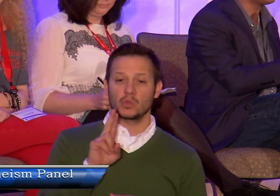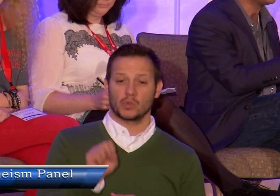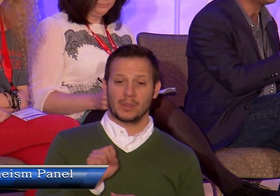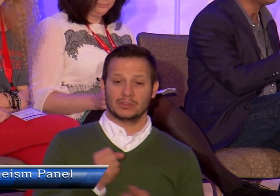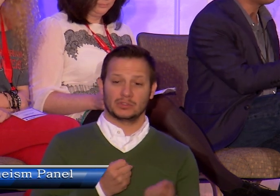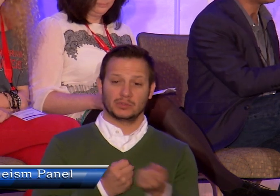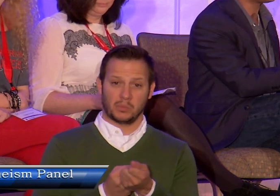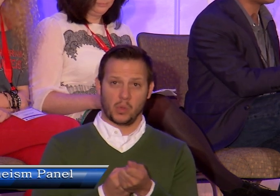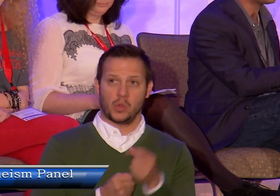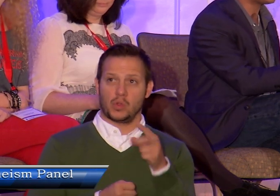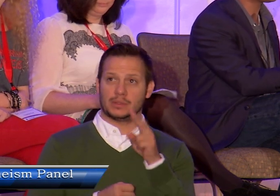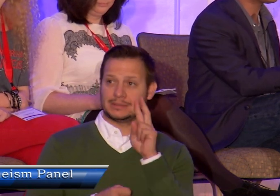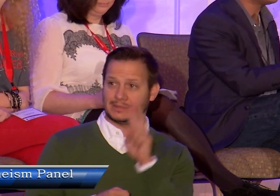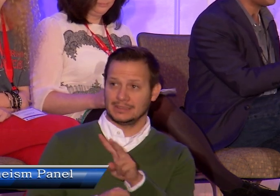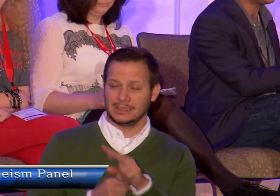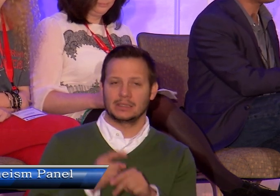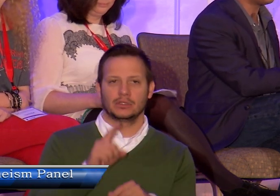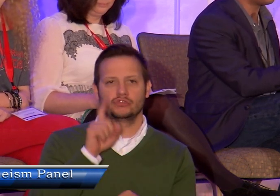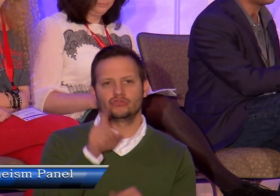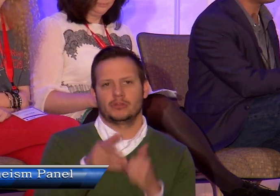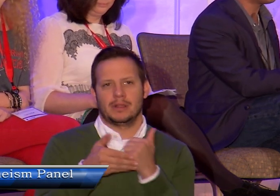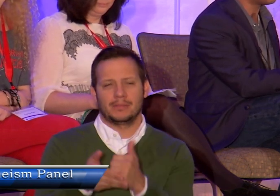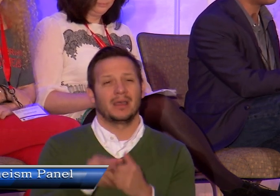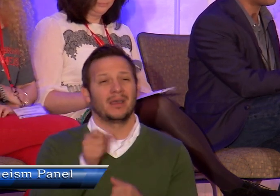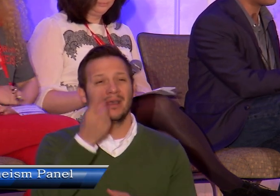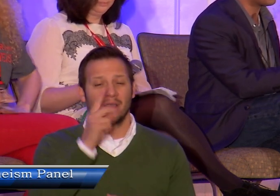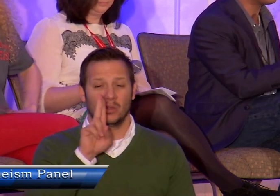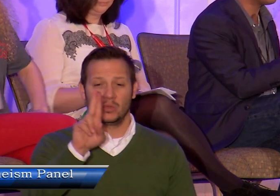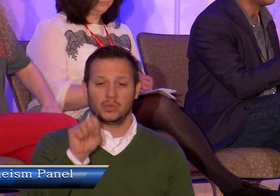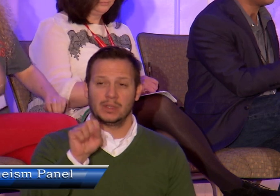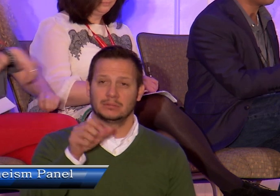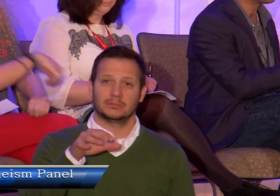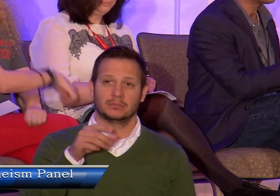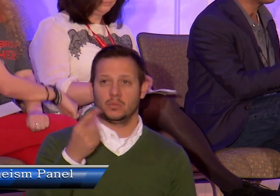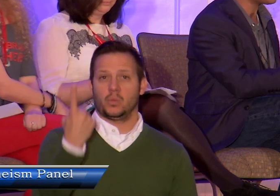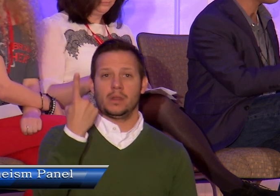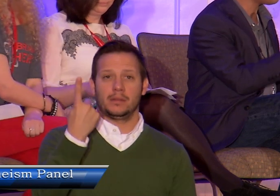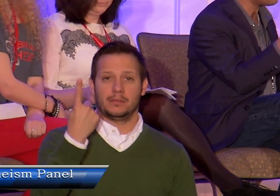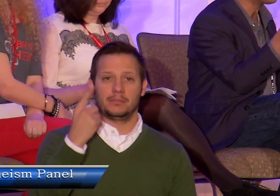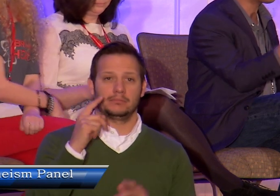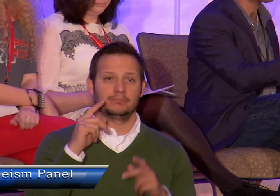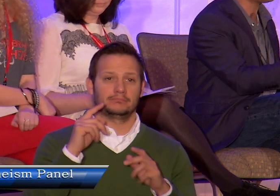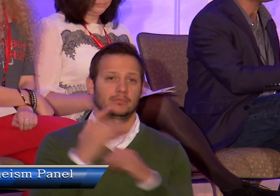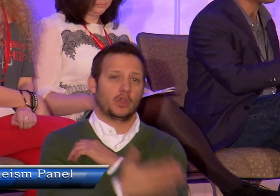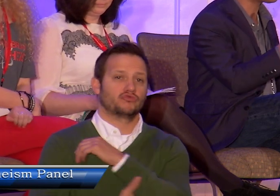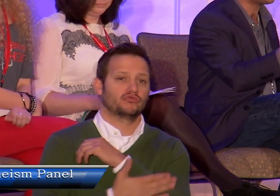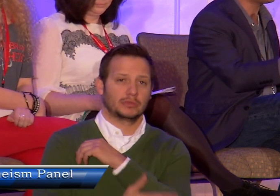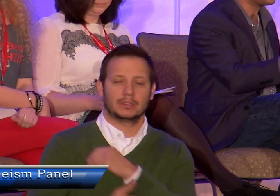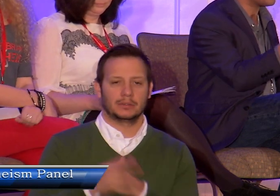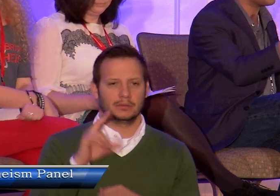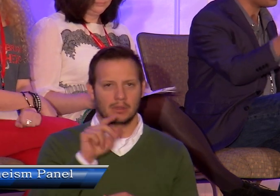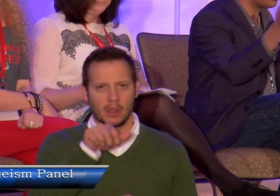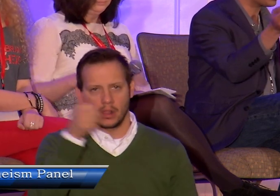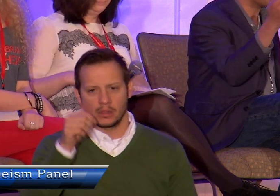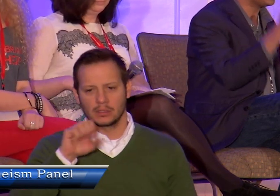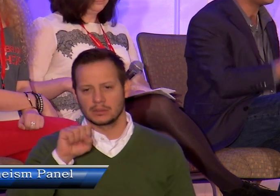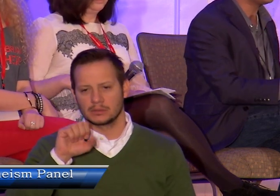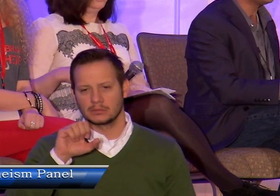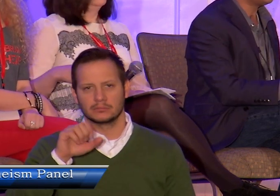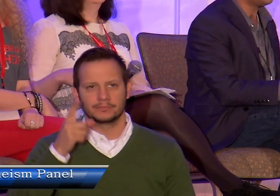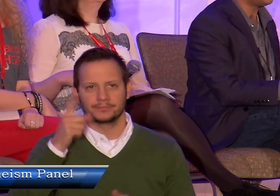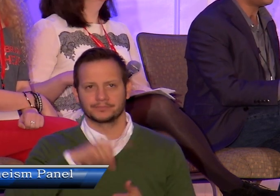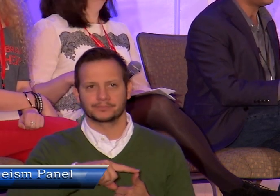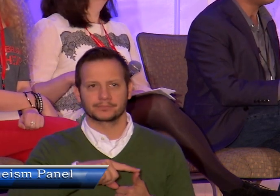should not only put United States as the only moral, there are countries like Scandinavia, Denmark,